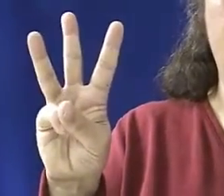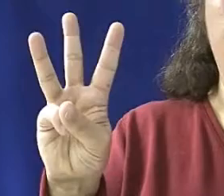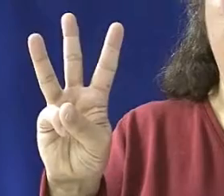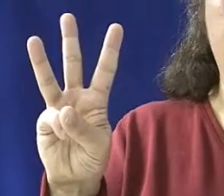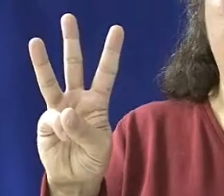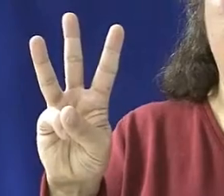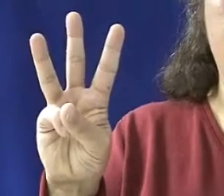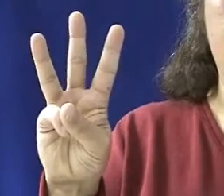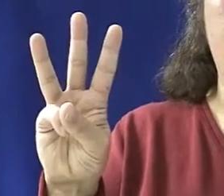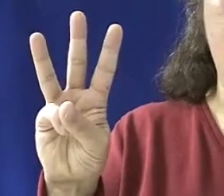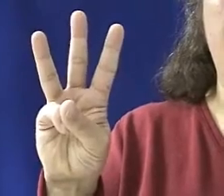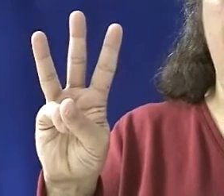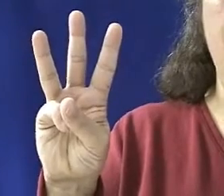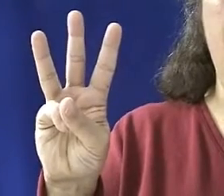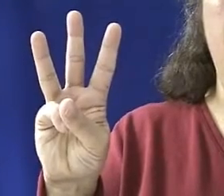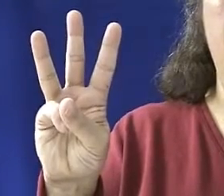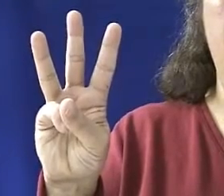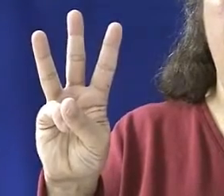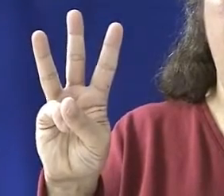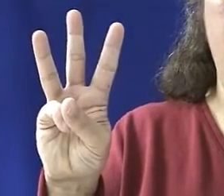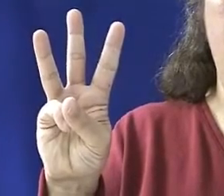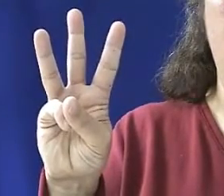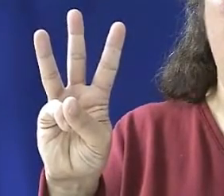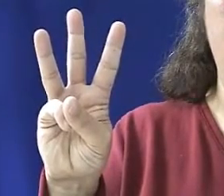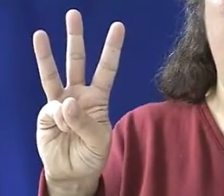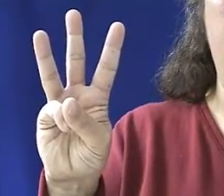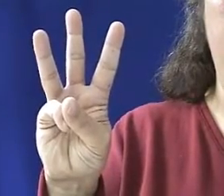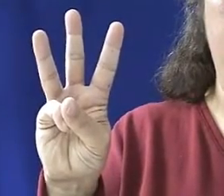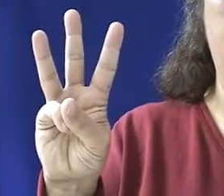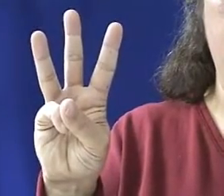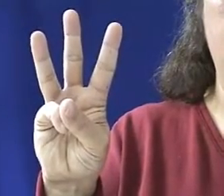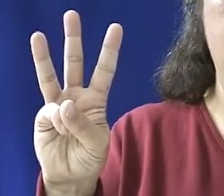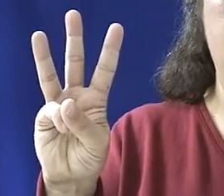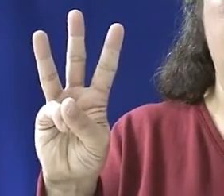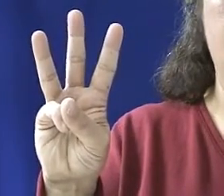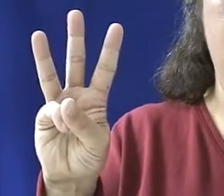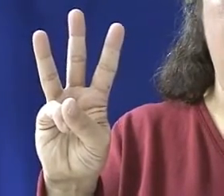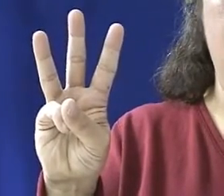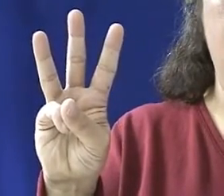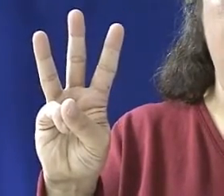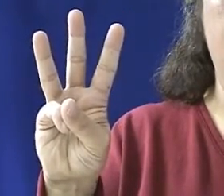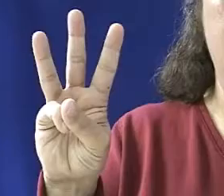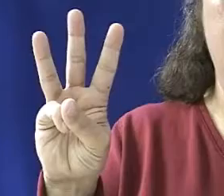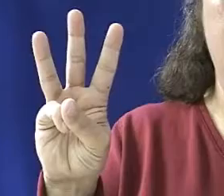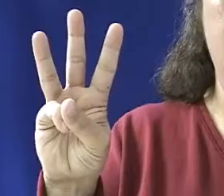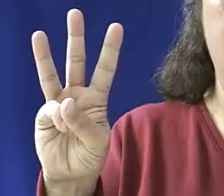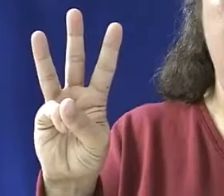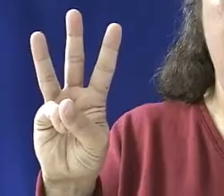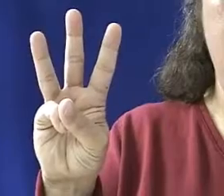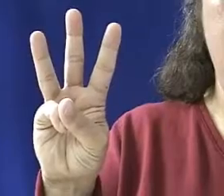W, 3 fingers up, thumb holds the pinky down. W.